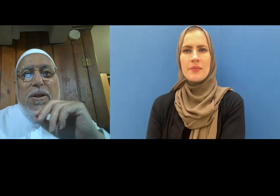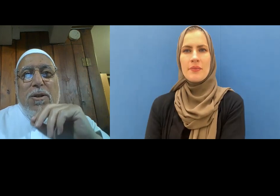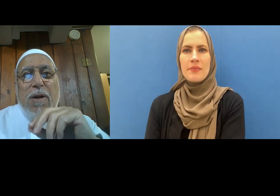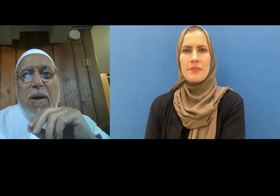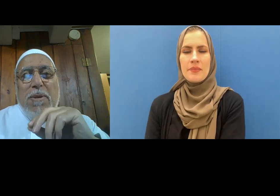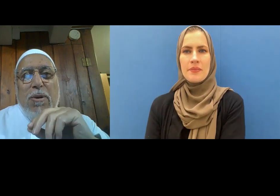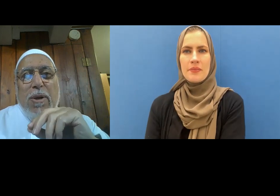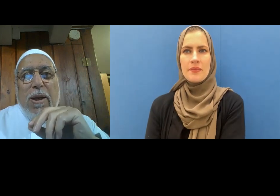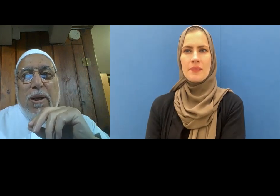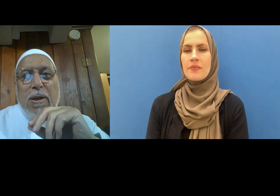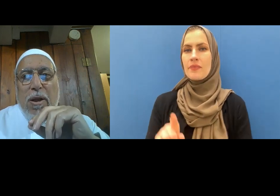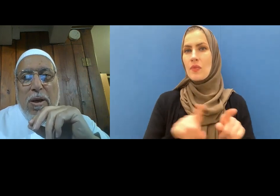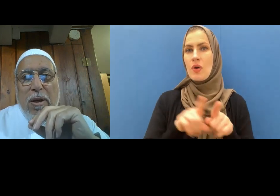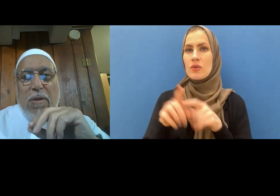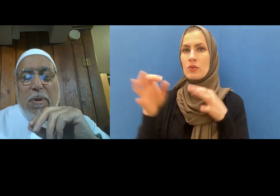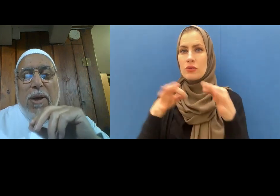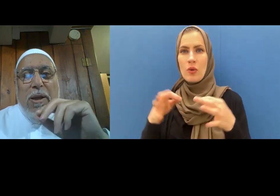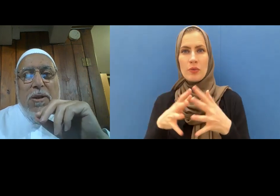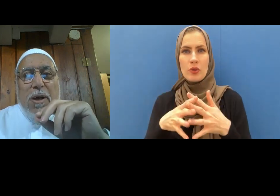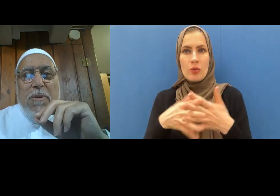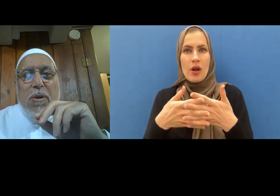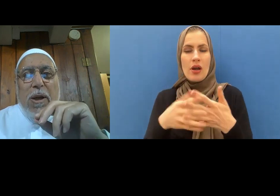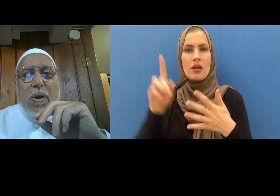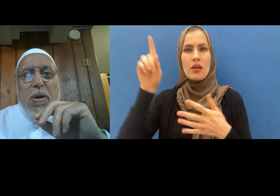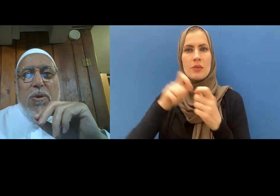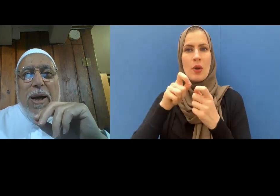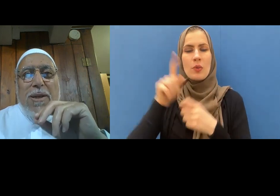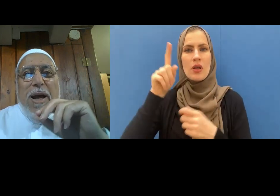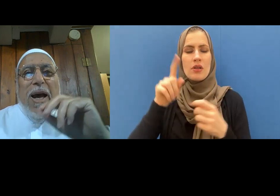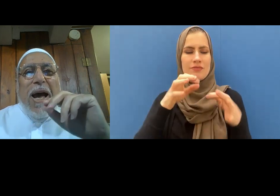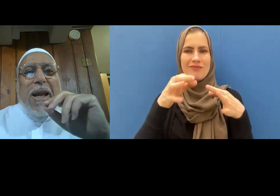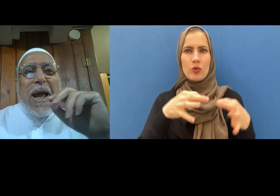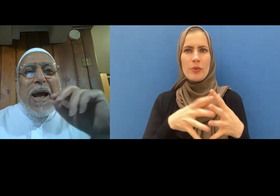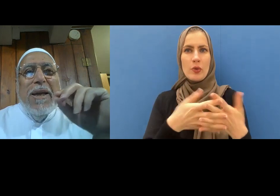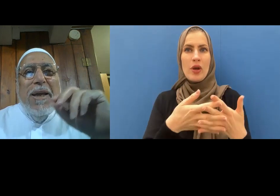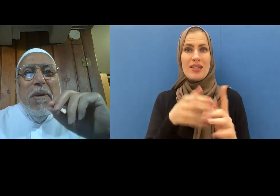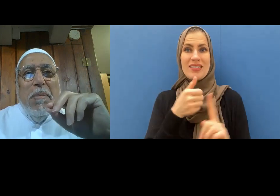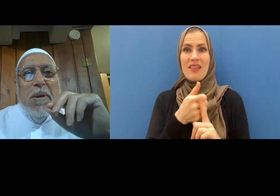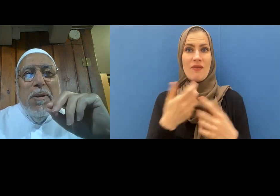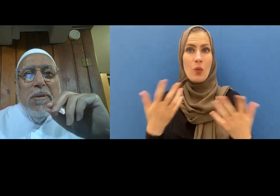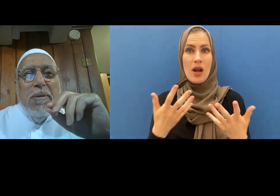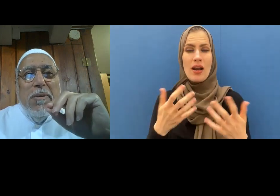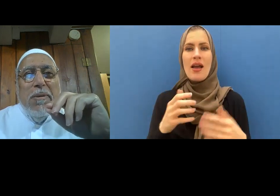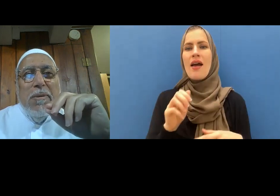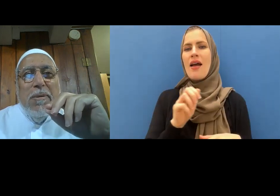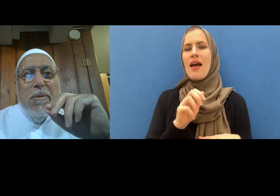And it describes the Quran, the Allah subhanahu wa ta'ala describes the Quran also as Al-Hakim.